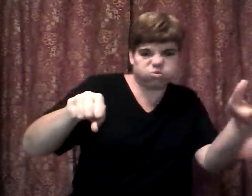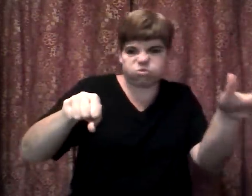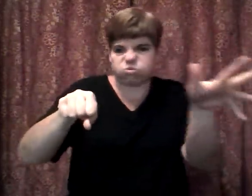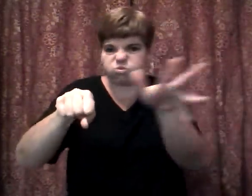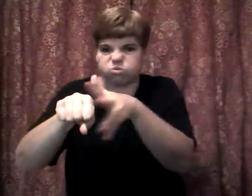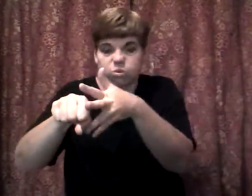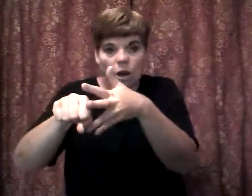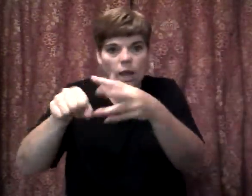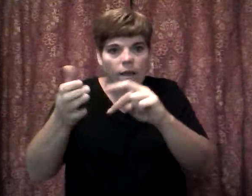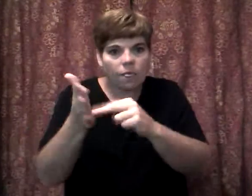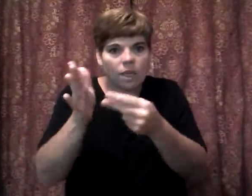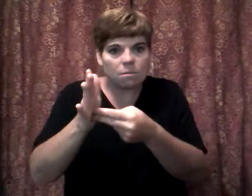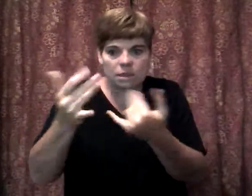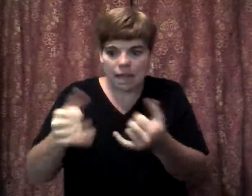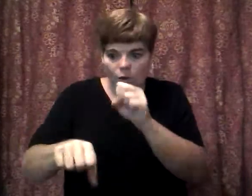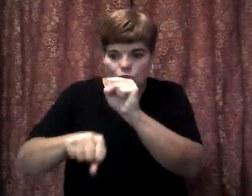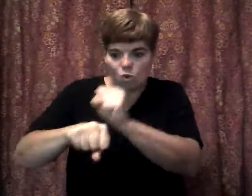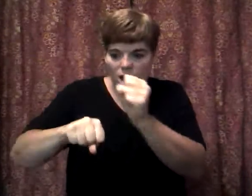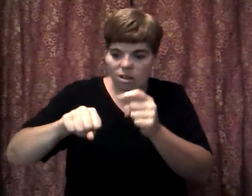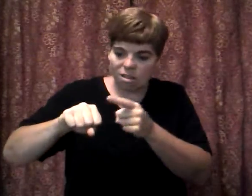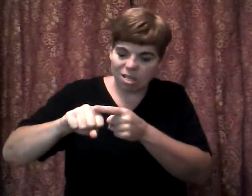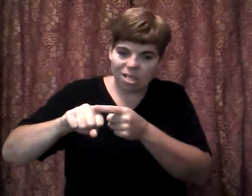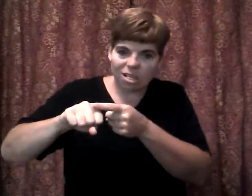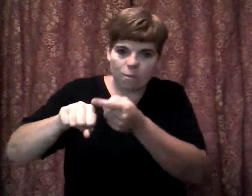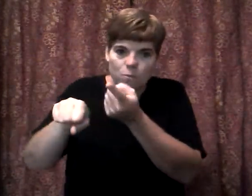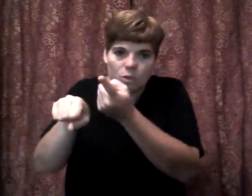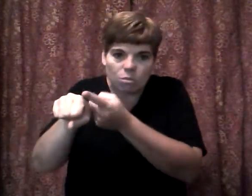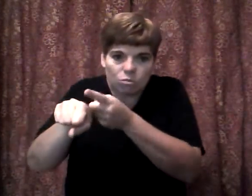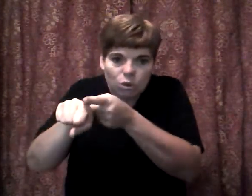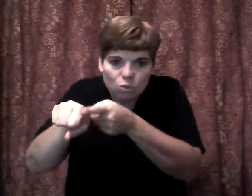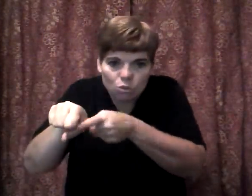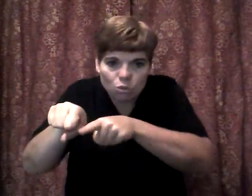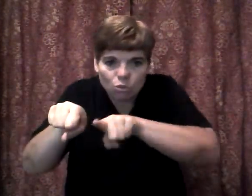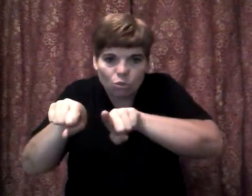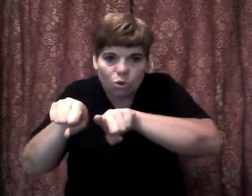circle into the rock. This is called abrasion. Abrasion.